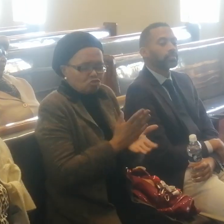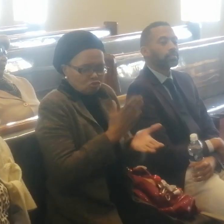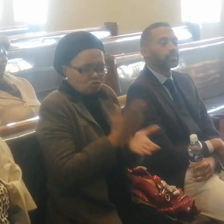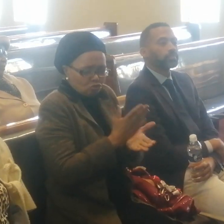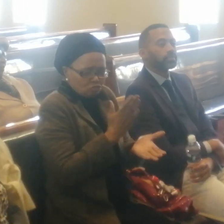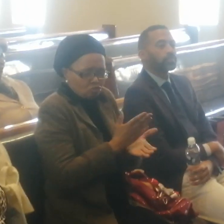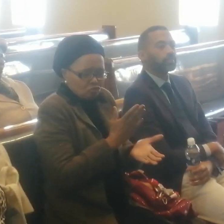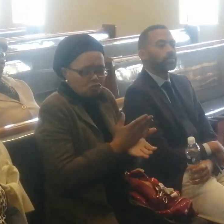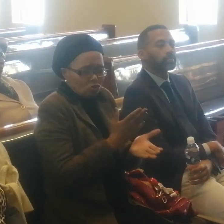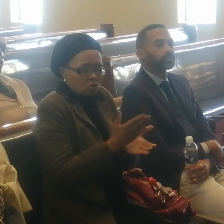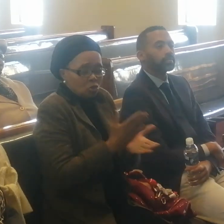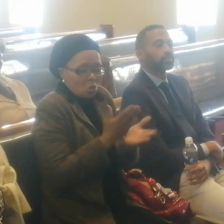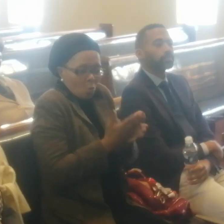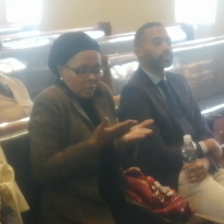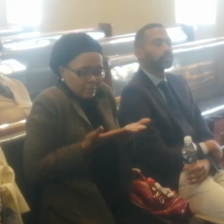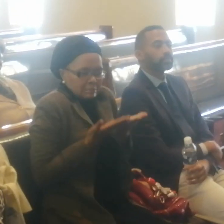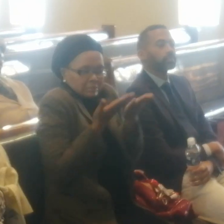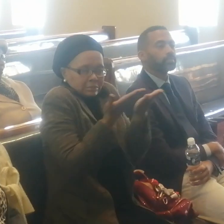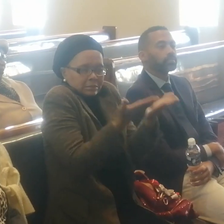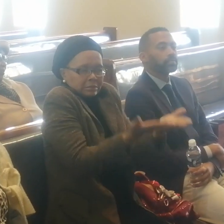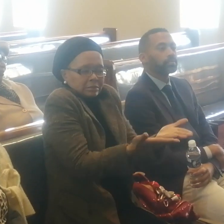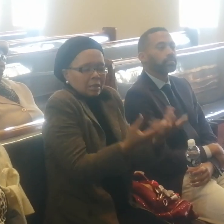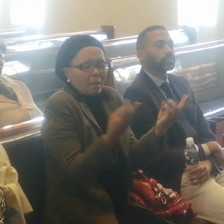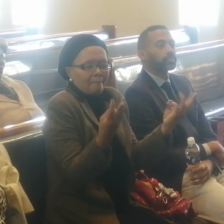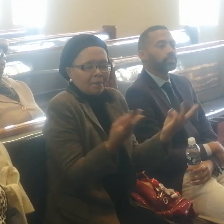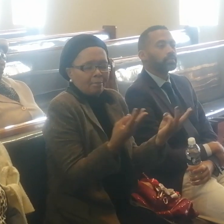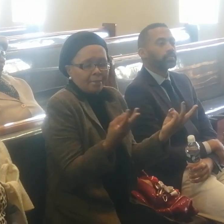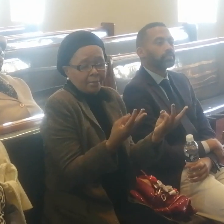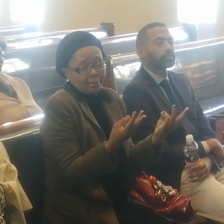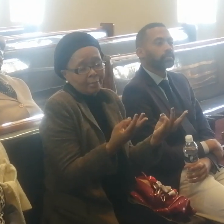are providing for them or